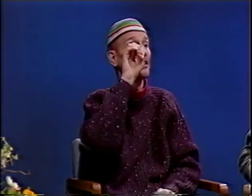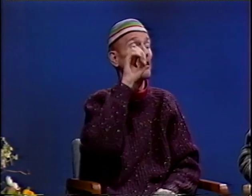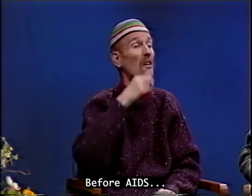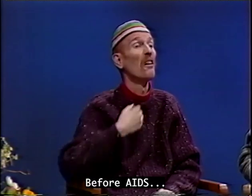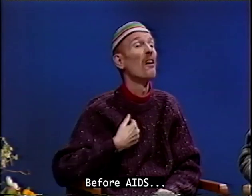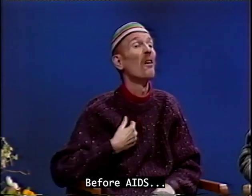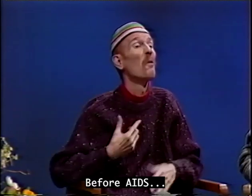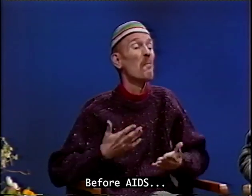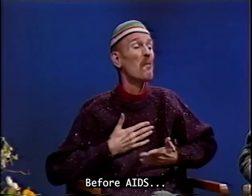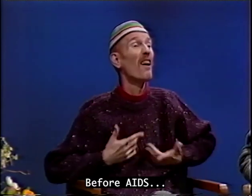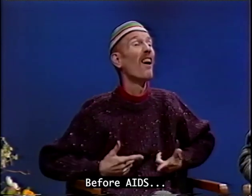before AIDS,